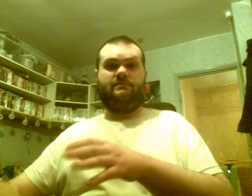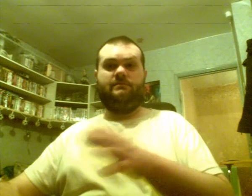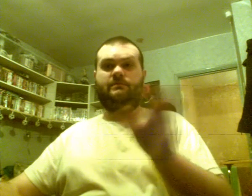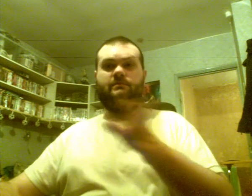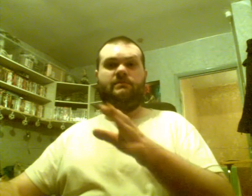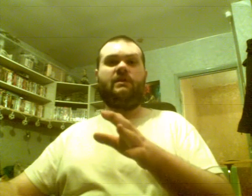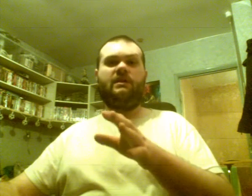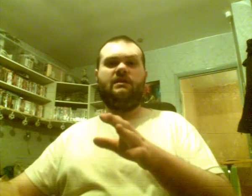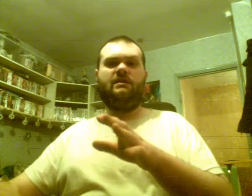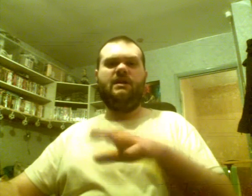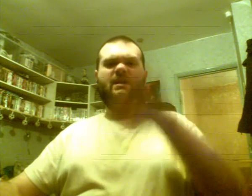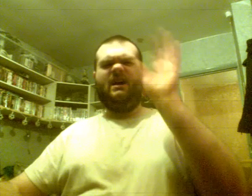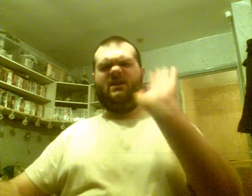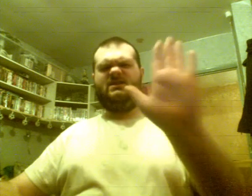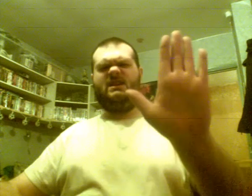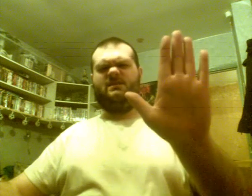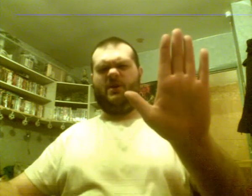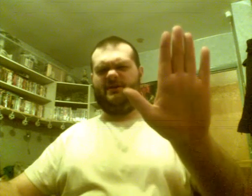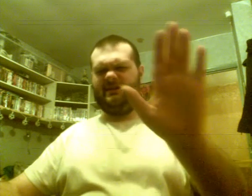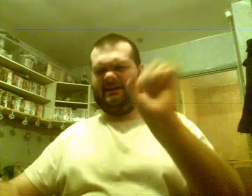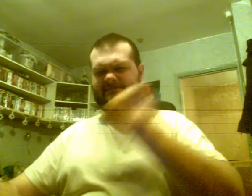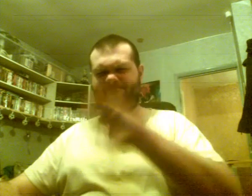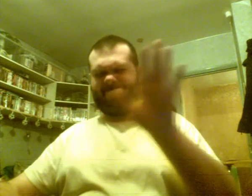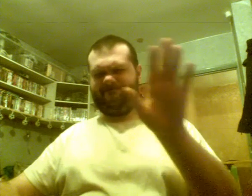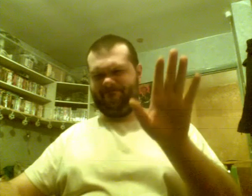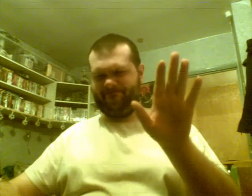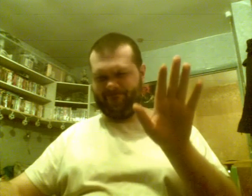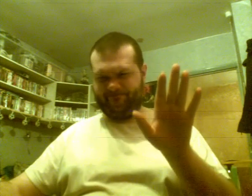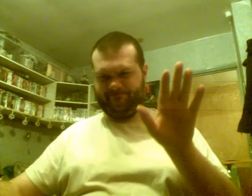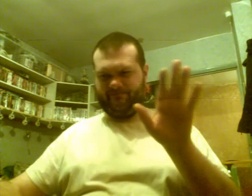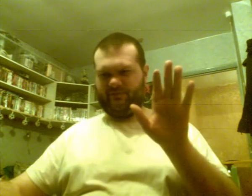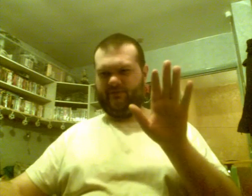I'll see you tomorrow, guys. Before